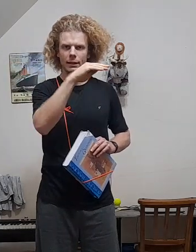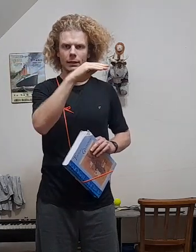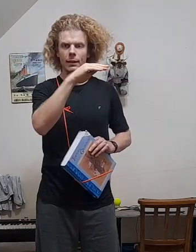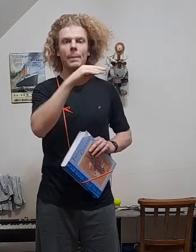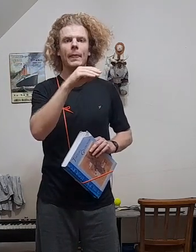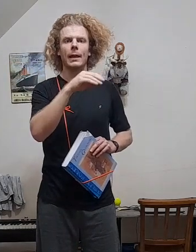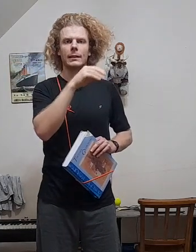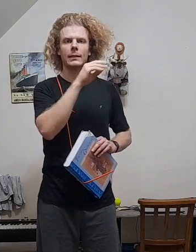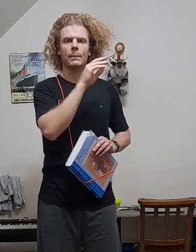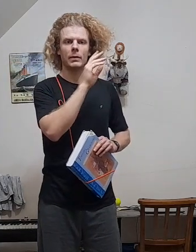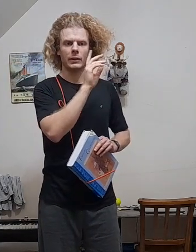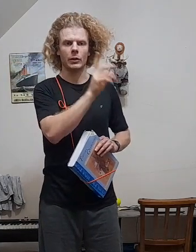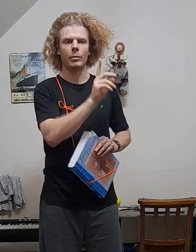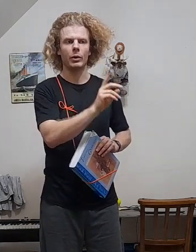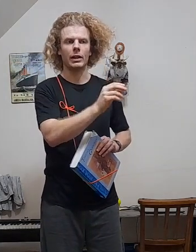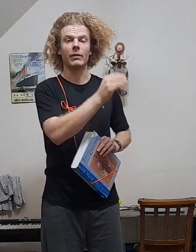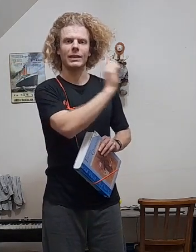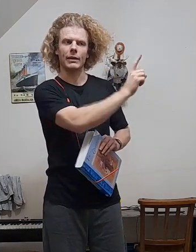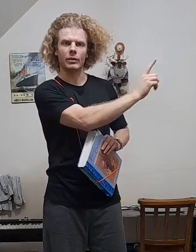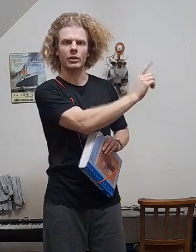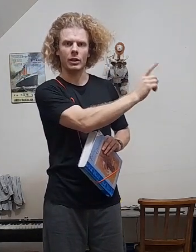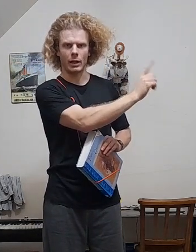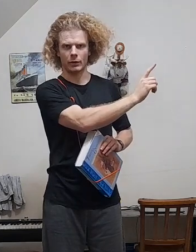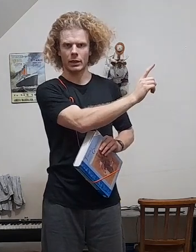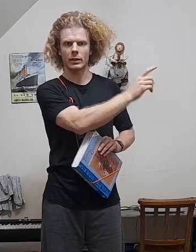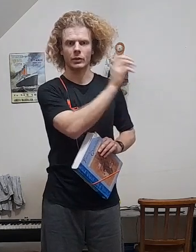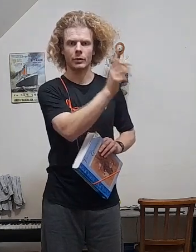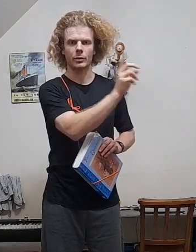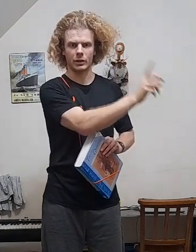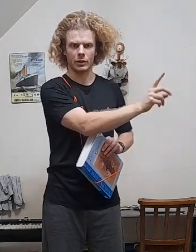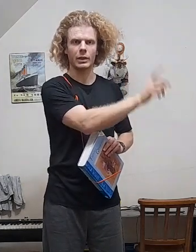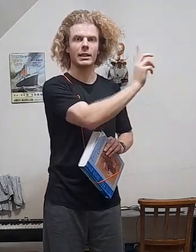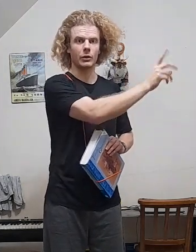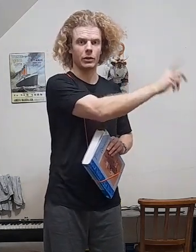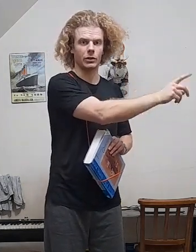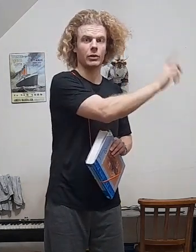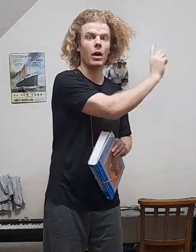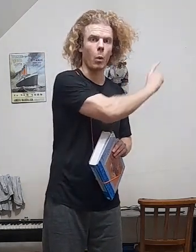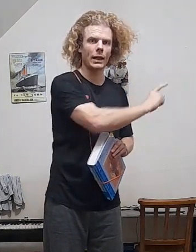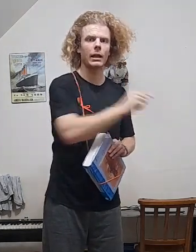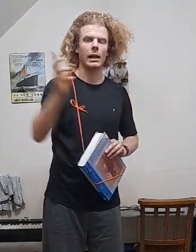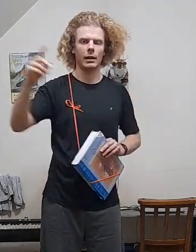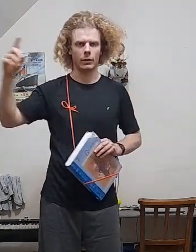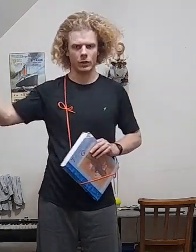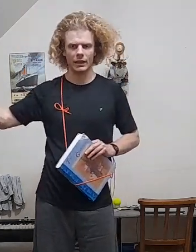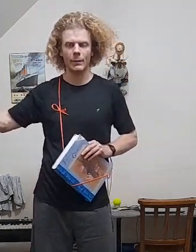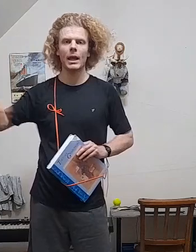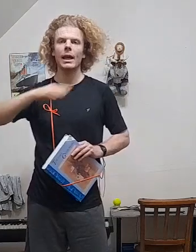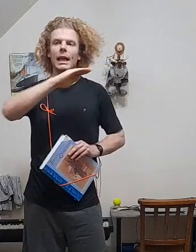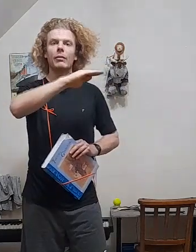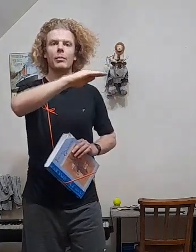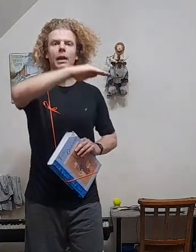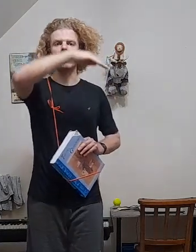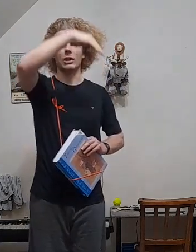it. It's 0. And then the seventh digit after it, so 0.000001, and alkaline also the same. If the pH gets